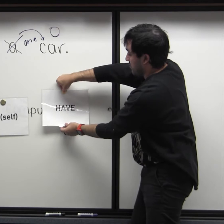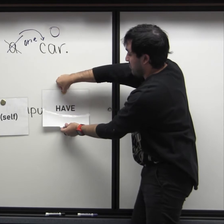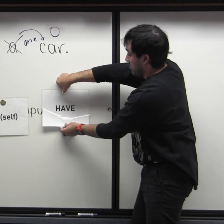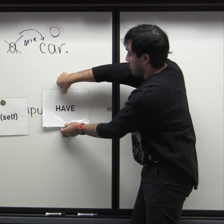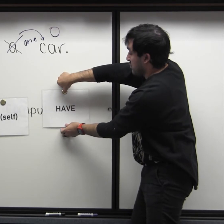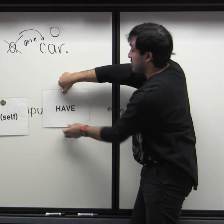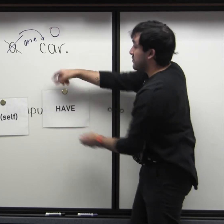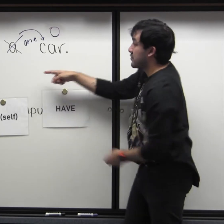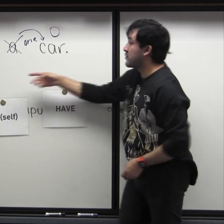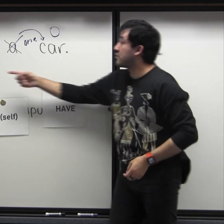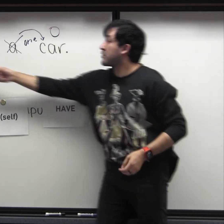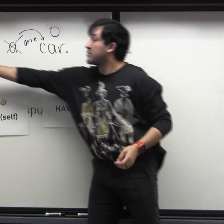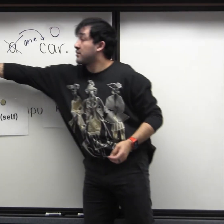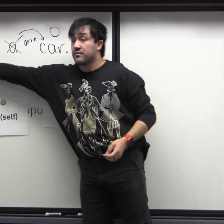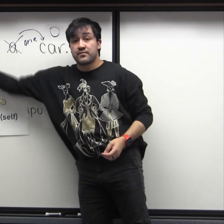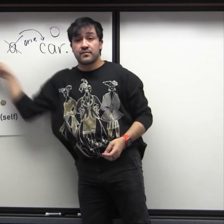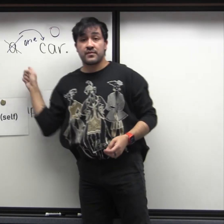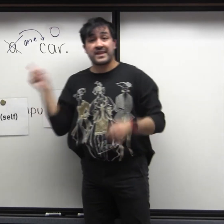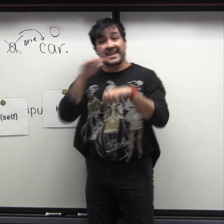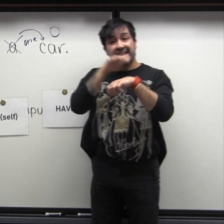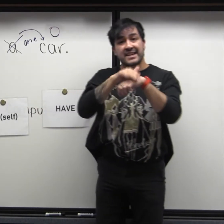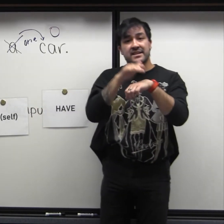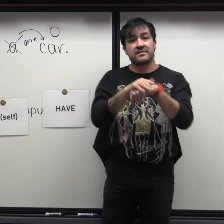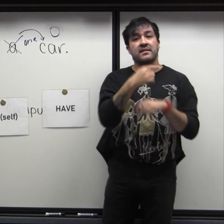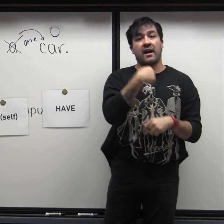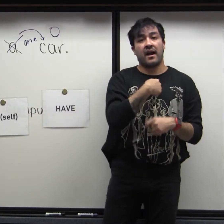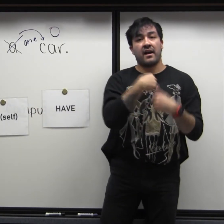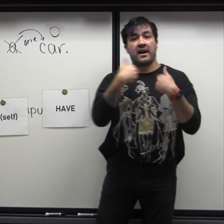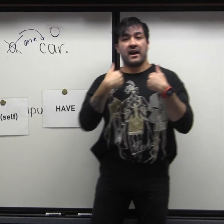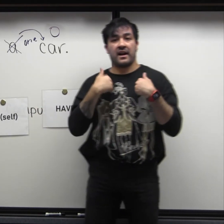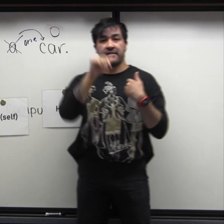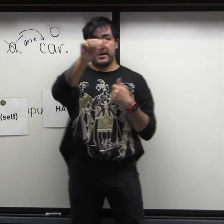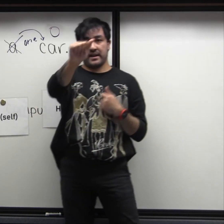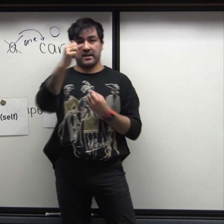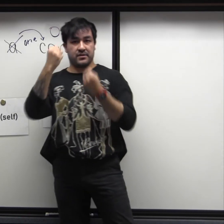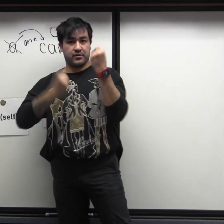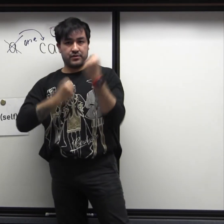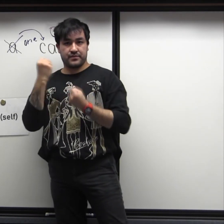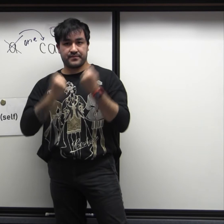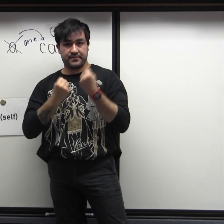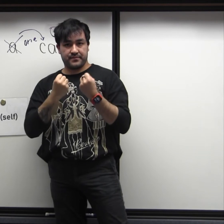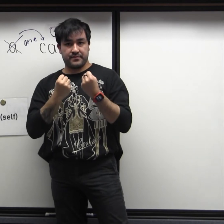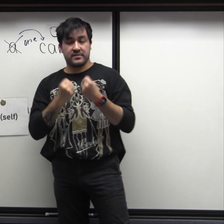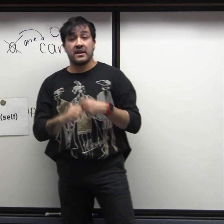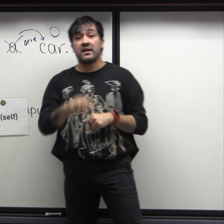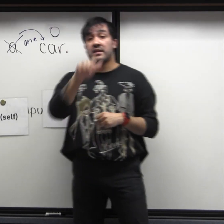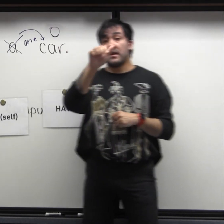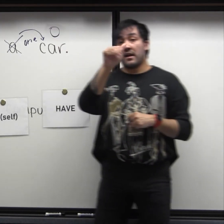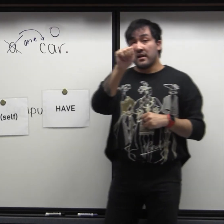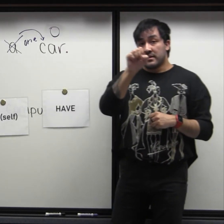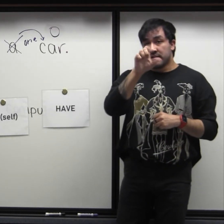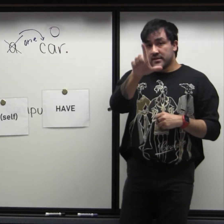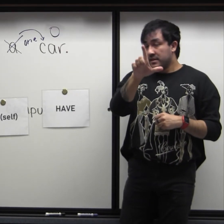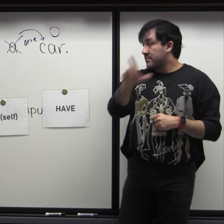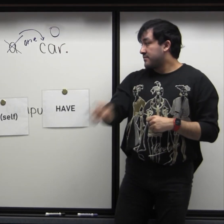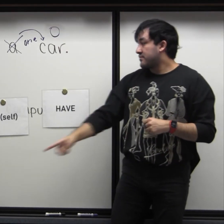And there we go. We've translated the English sentence, I have a car, into ASL, which